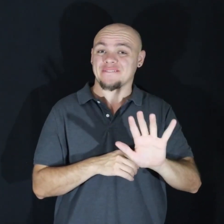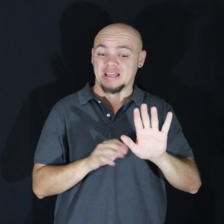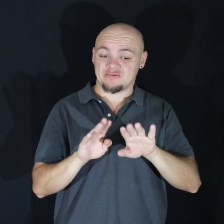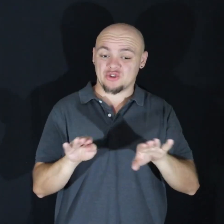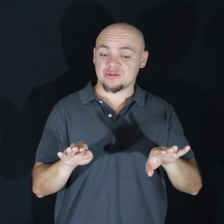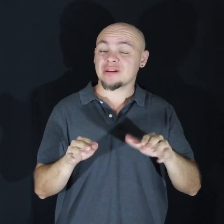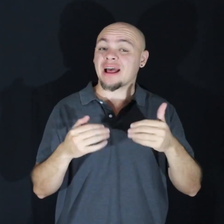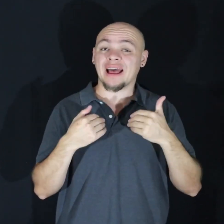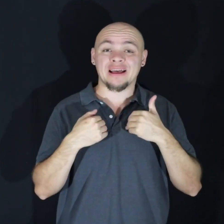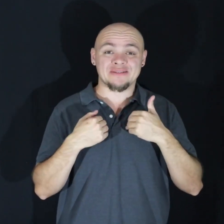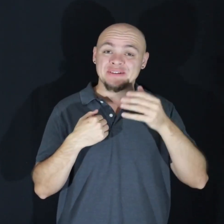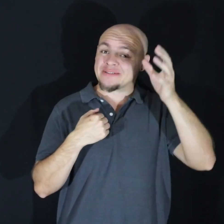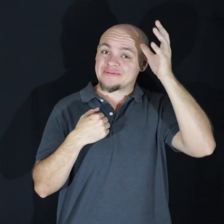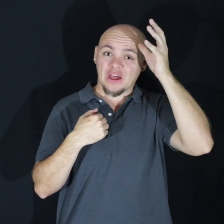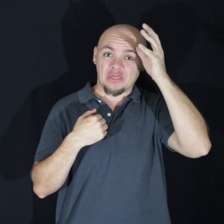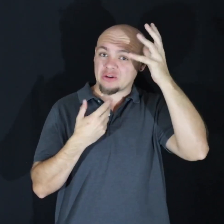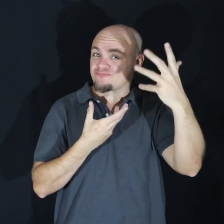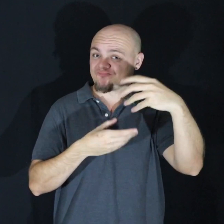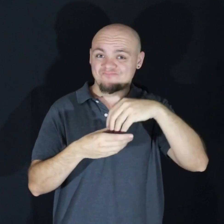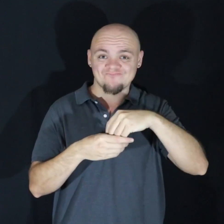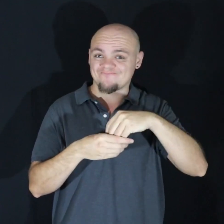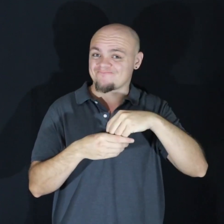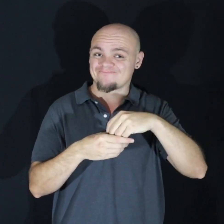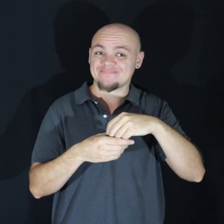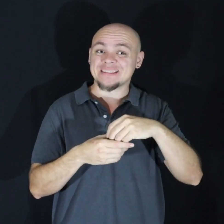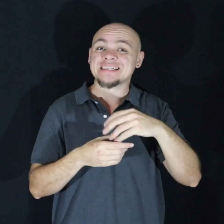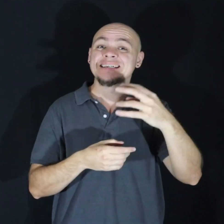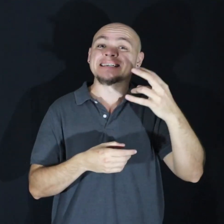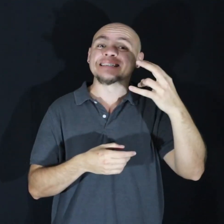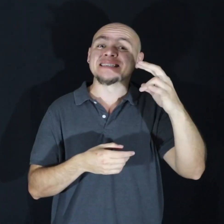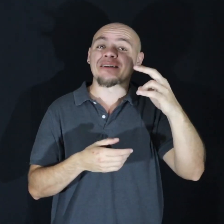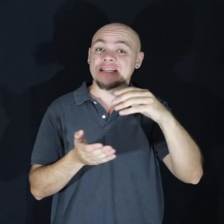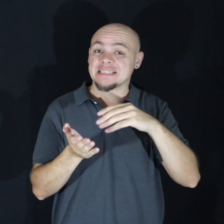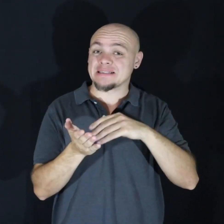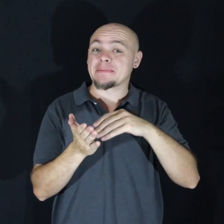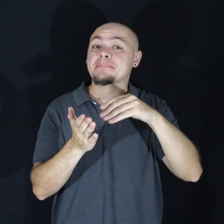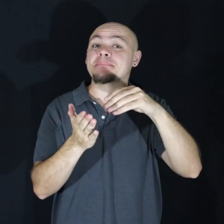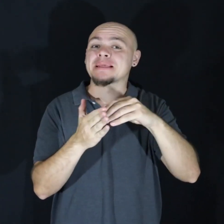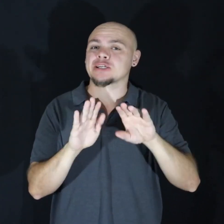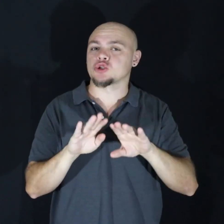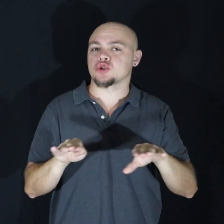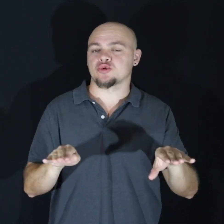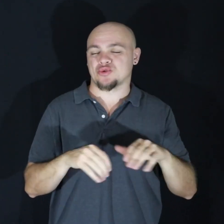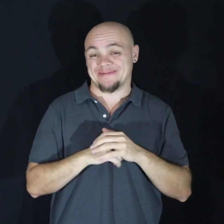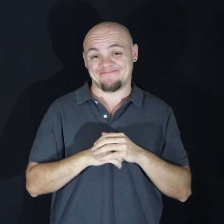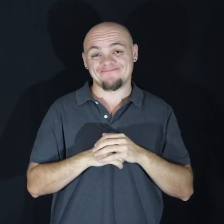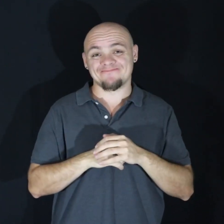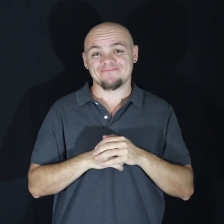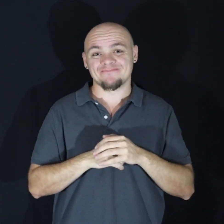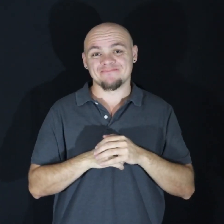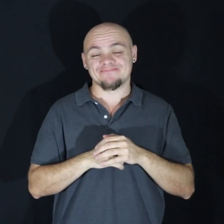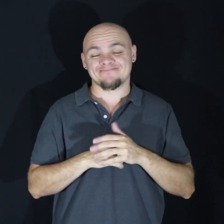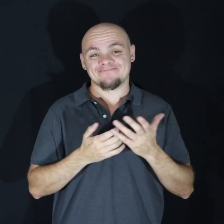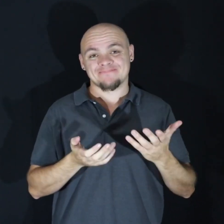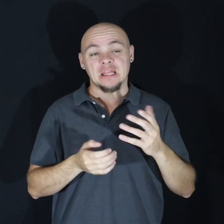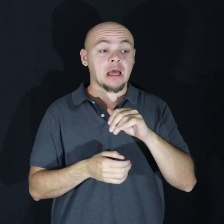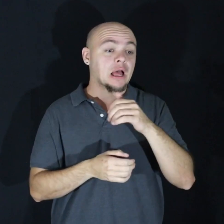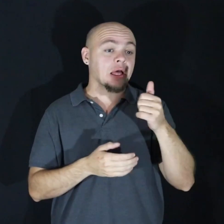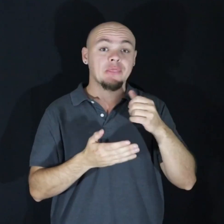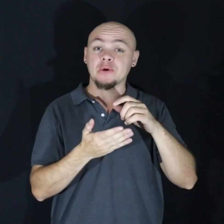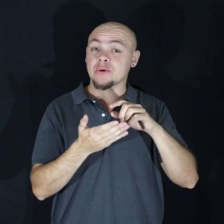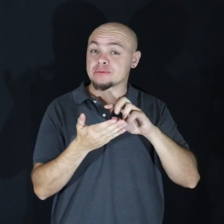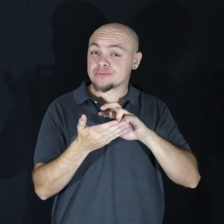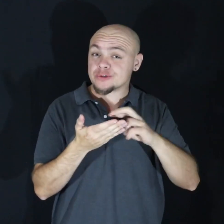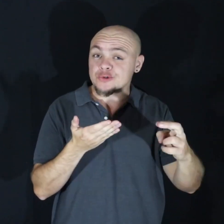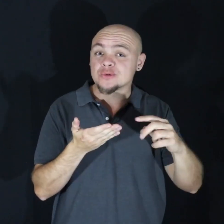up without their fathers, or 17 million, according to the 2016 census. Other sources estimate